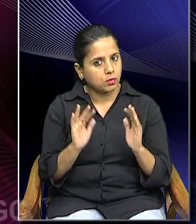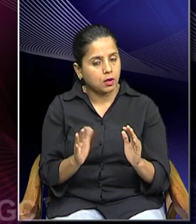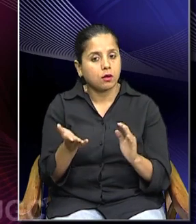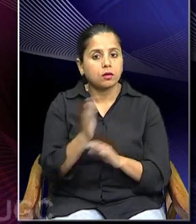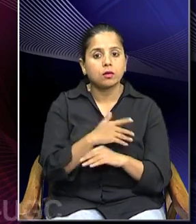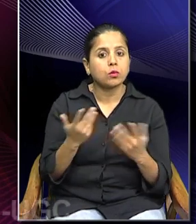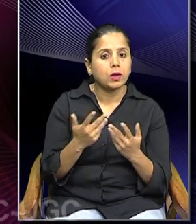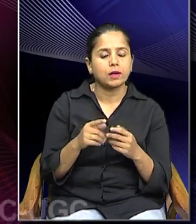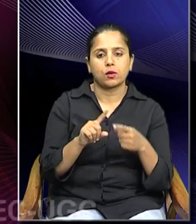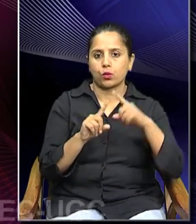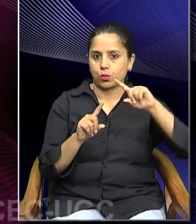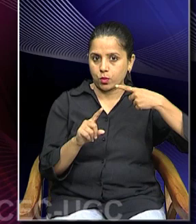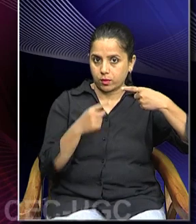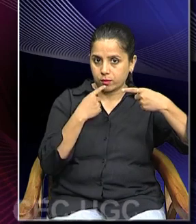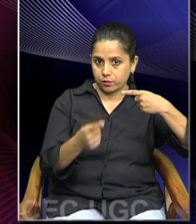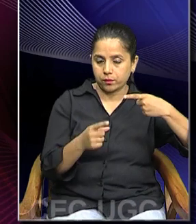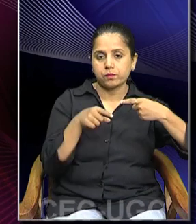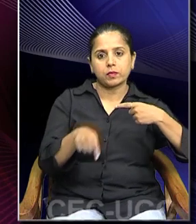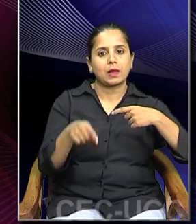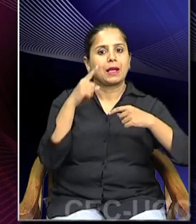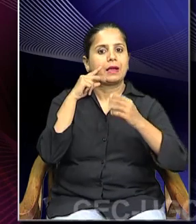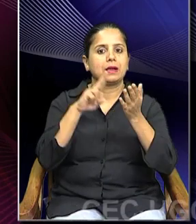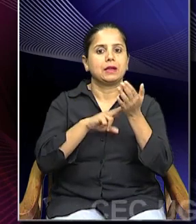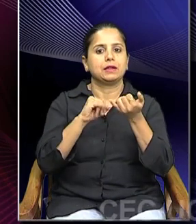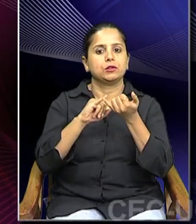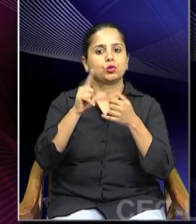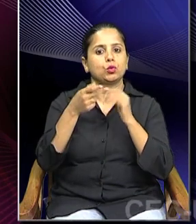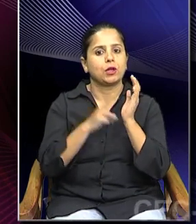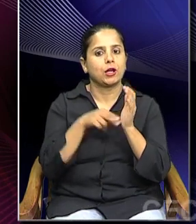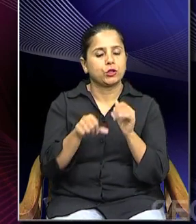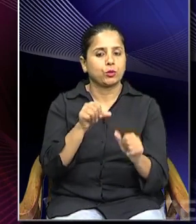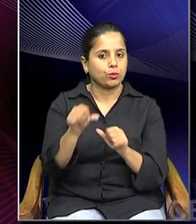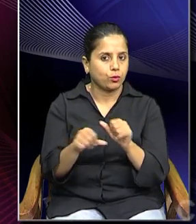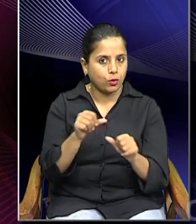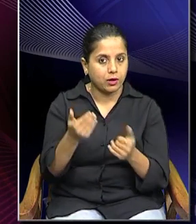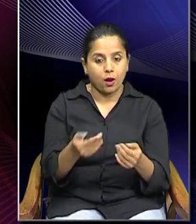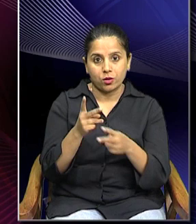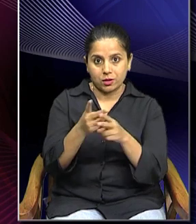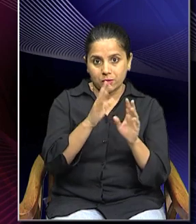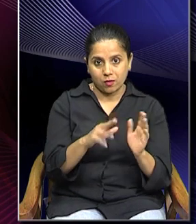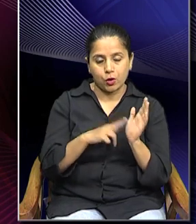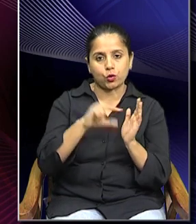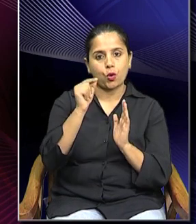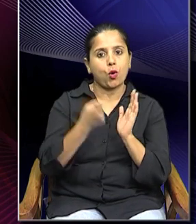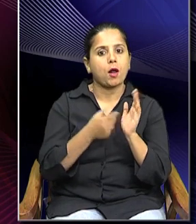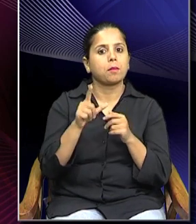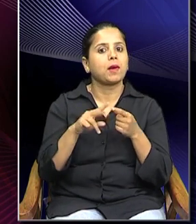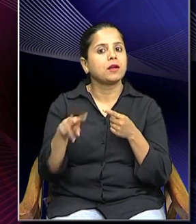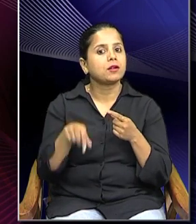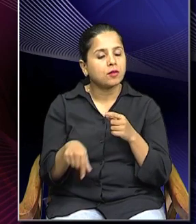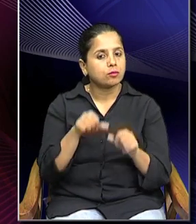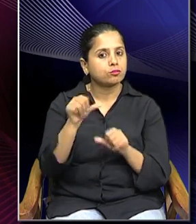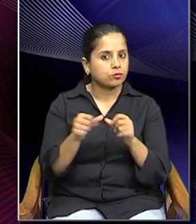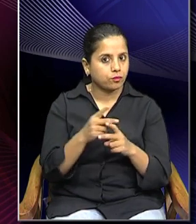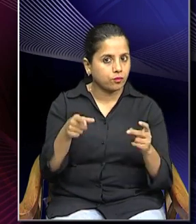by number one, an insulation process, the existence of normative constraint